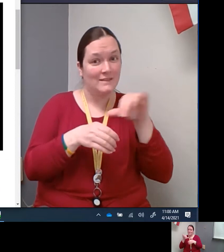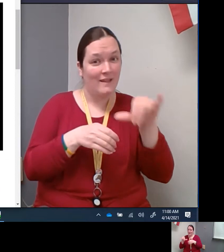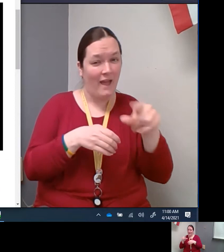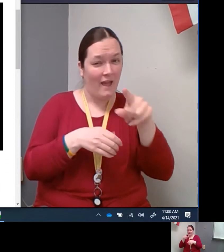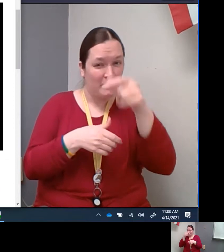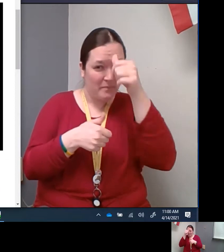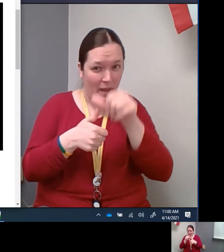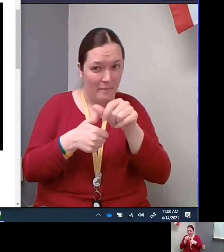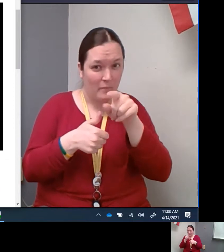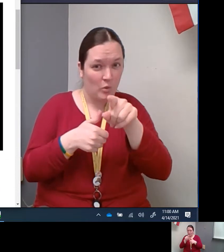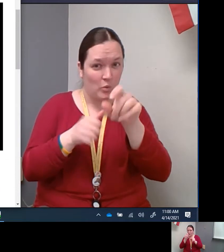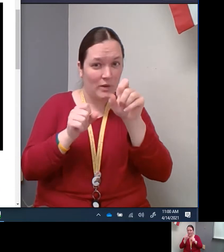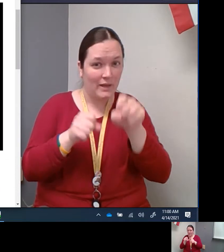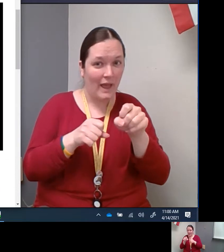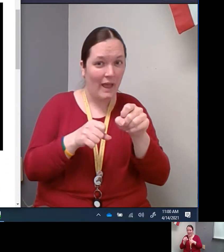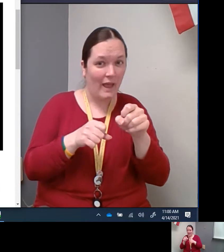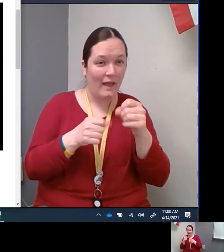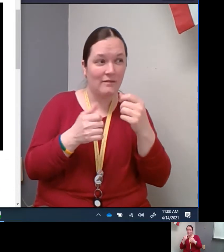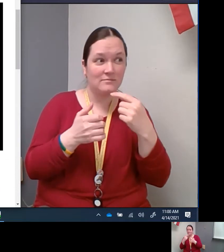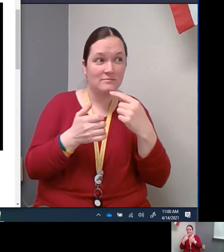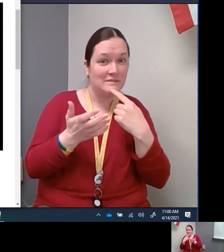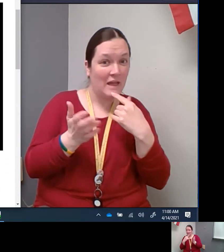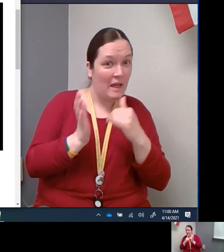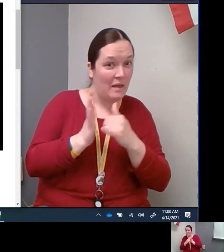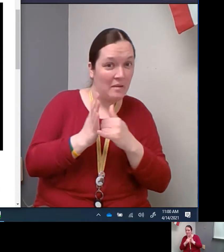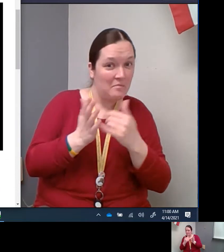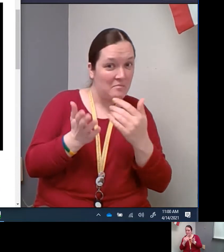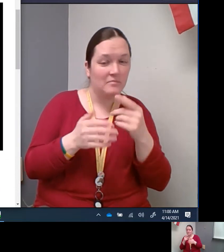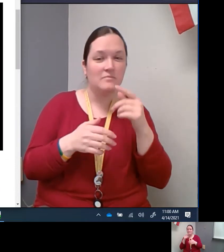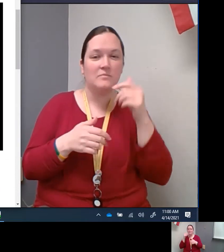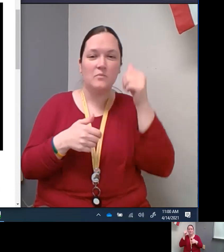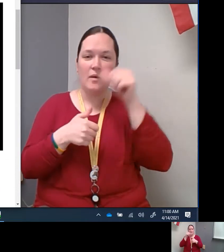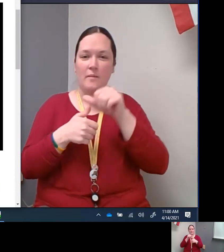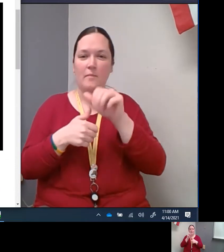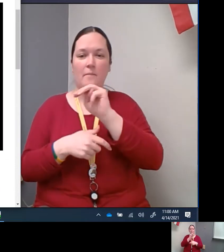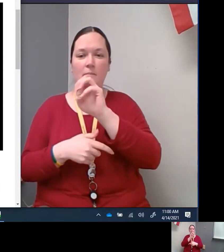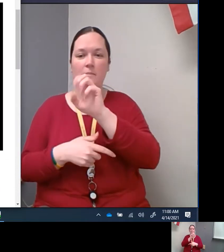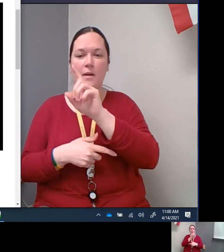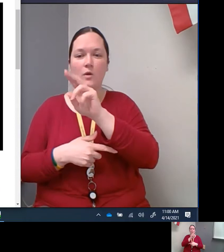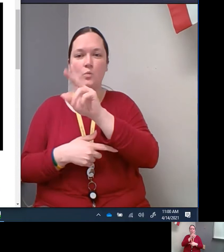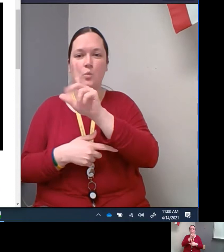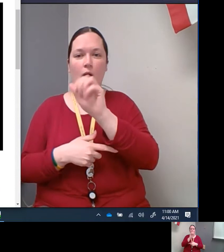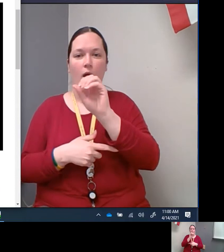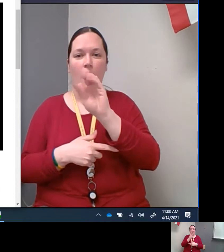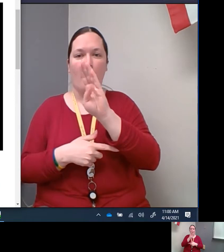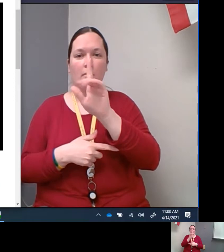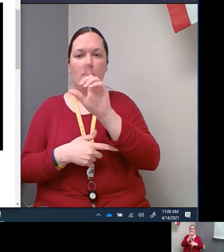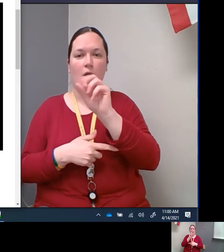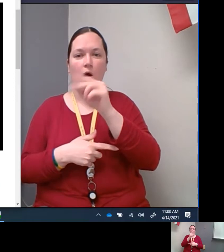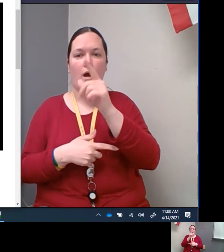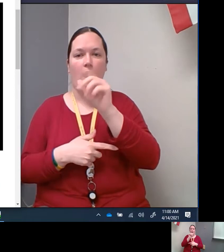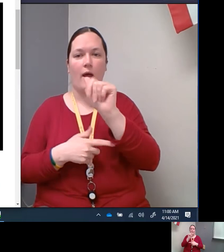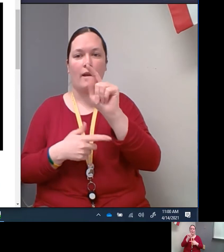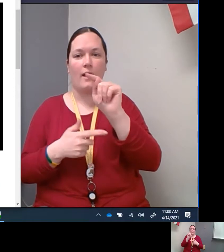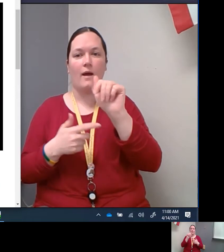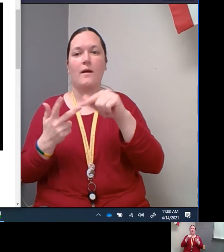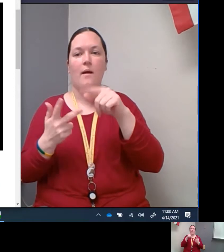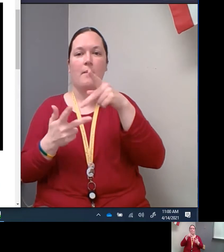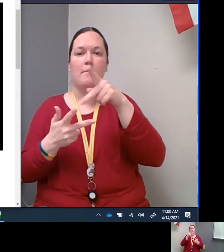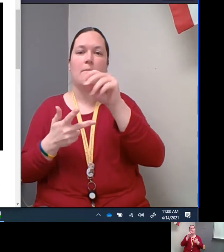remember that? Could you pause the video and then say what they are? Well, starting from the bottom, remember, we have the medulla oblongata, we then have the pons, and then we